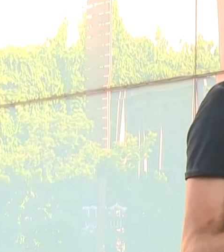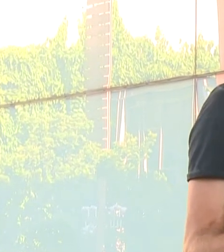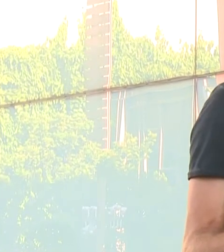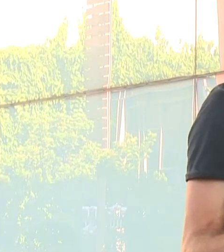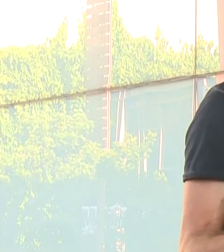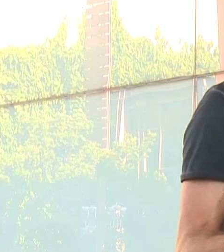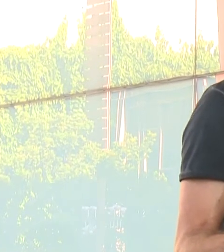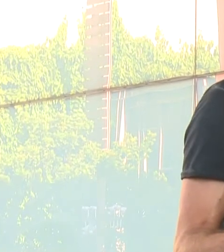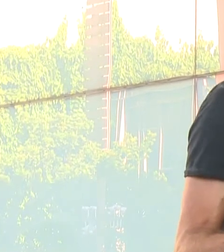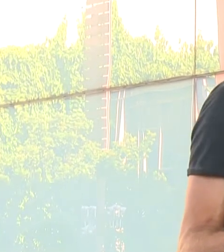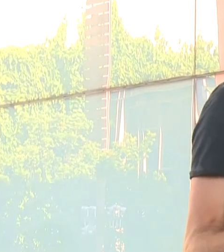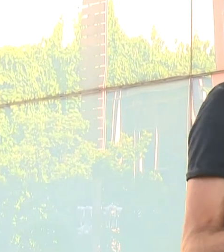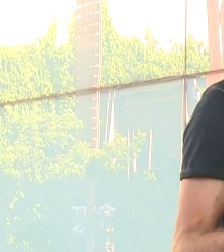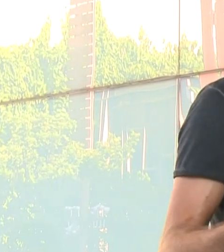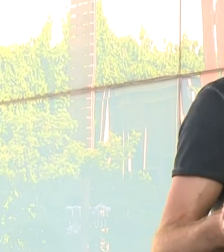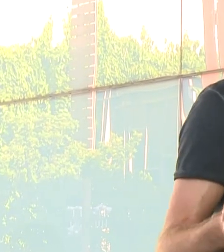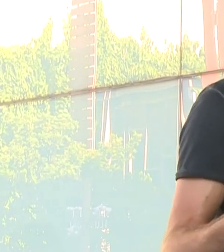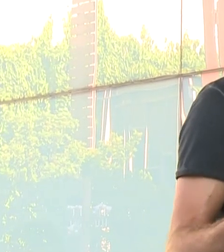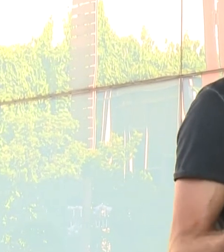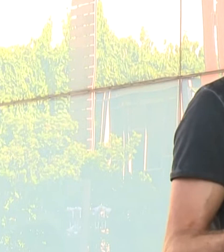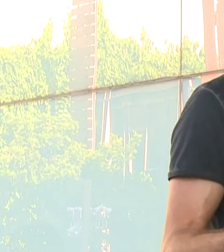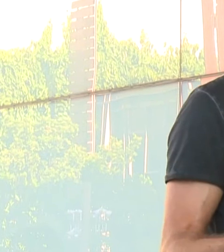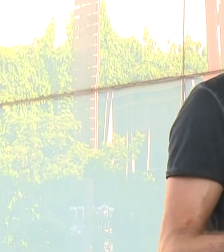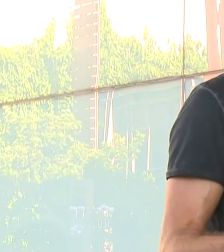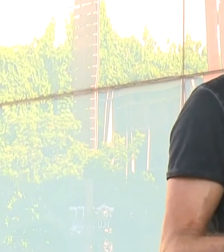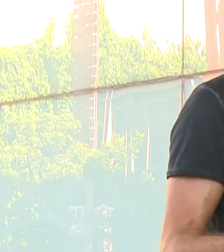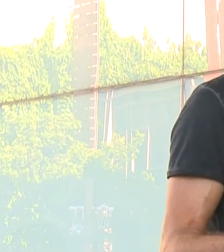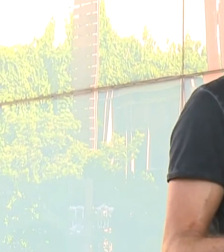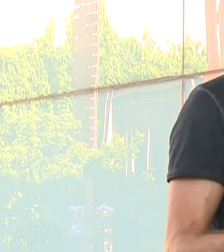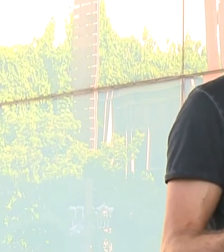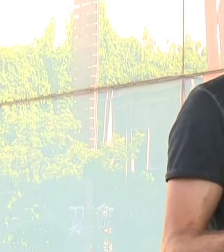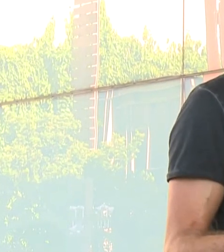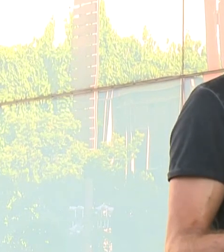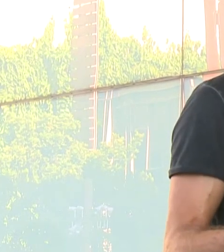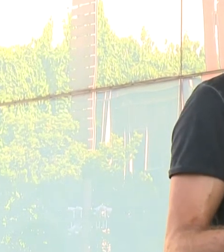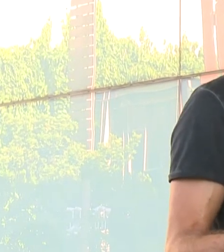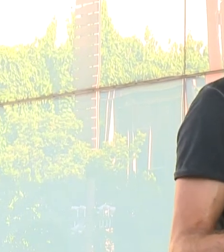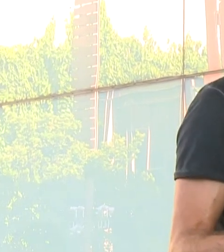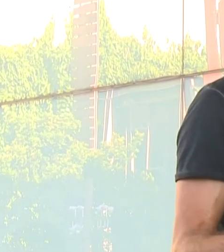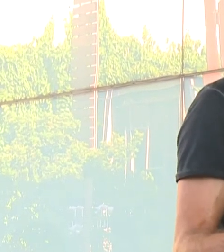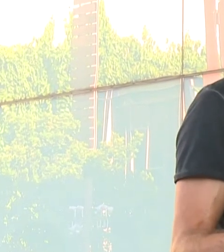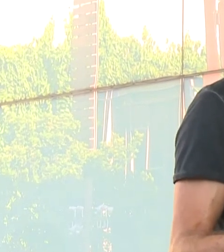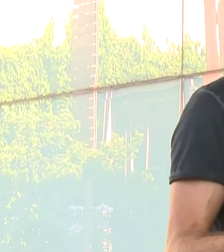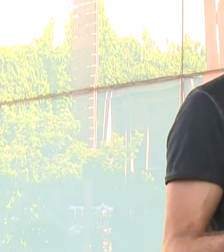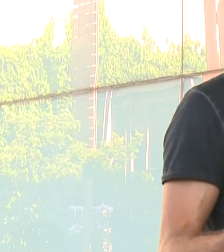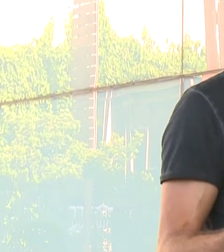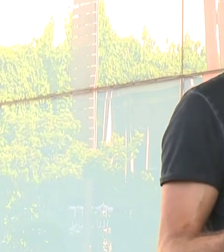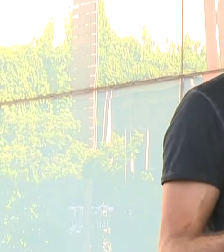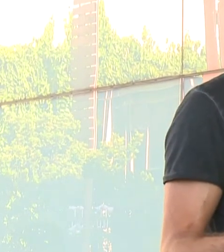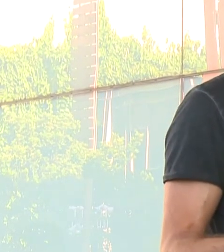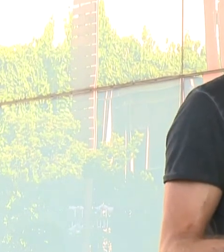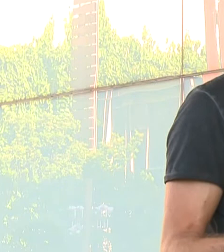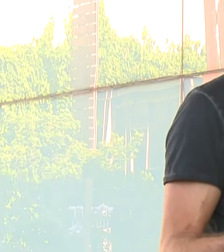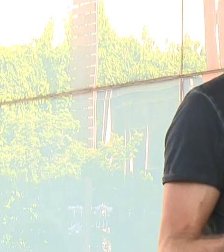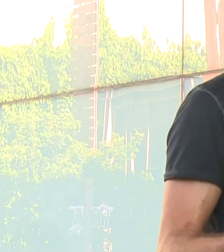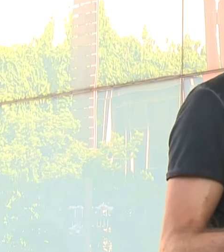a bit of a background. How did I get to do this? How did I get here? I'm defo a behind the scenes person, so